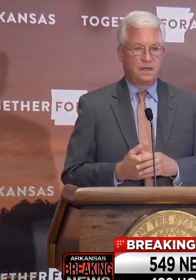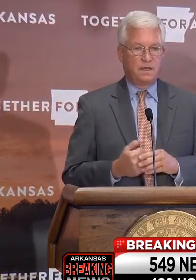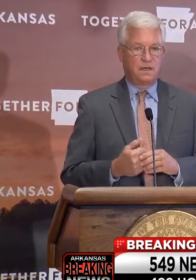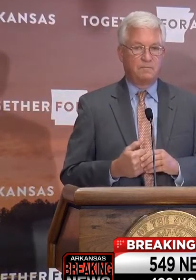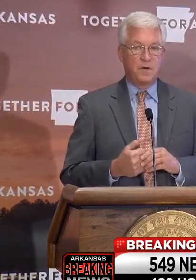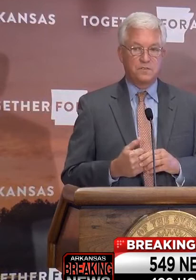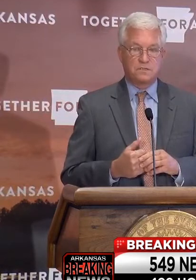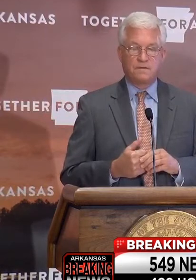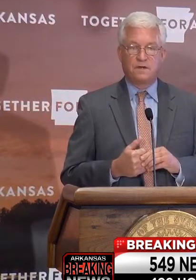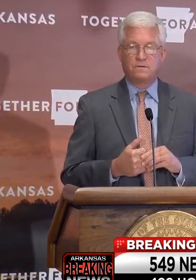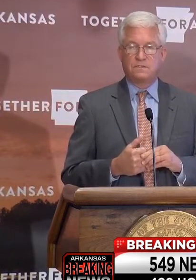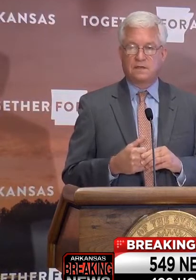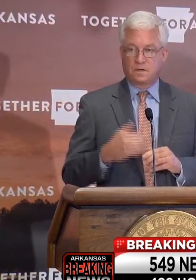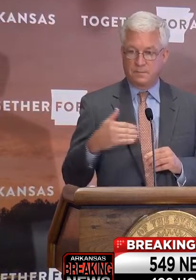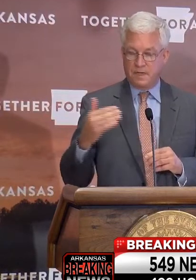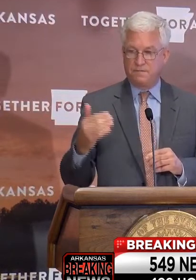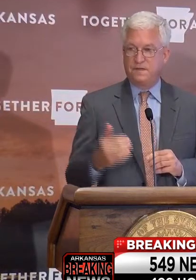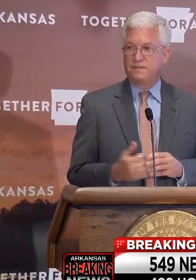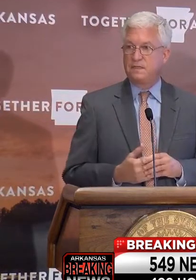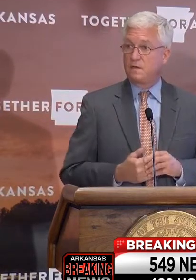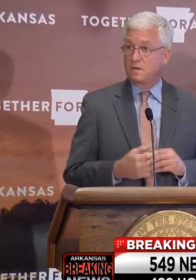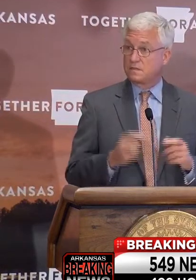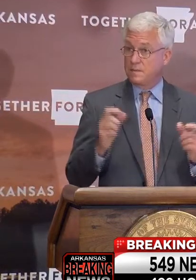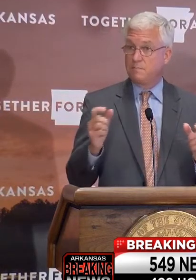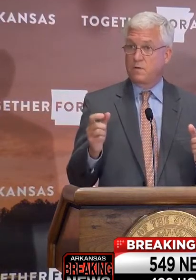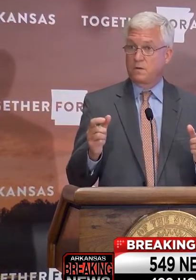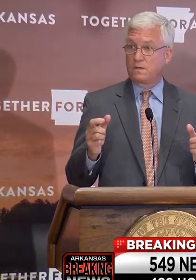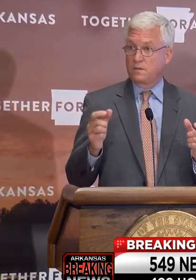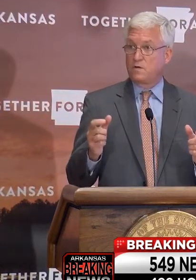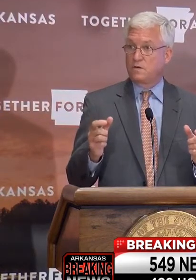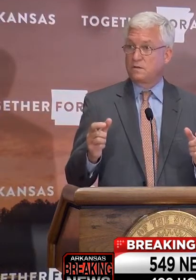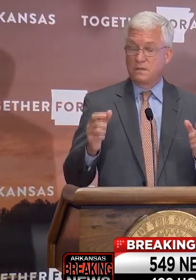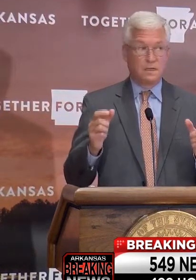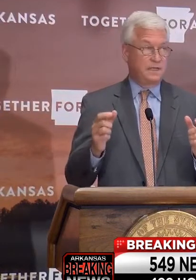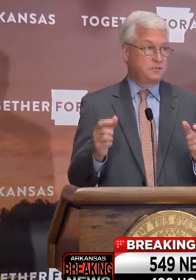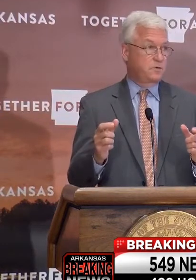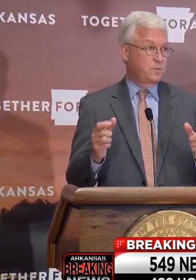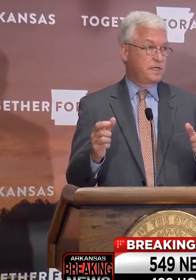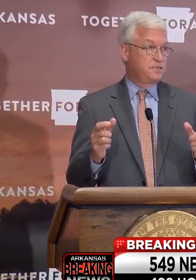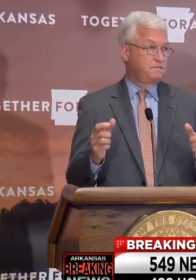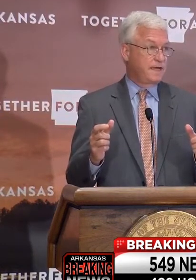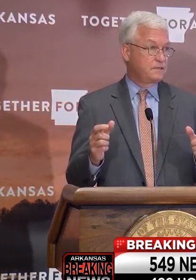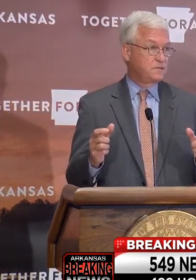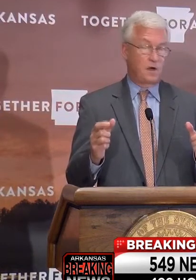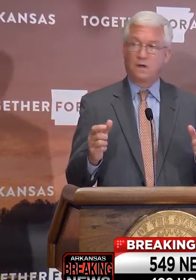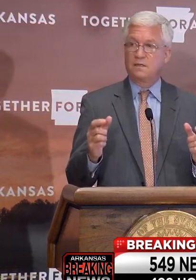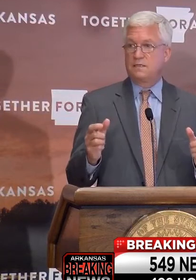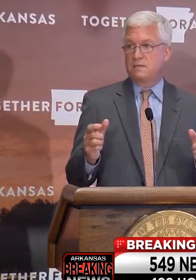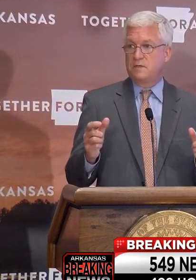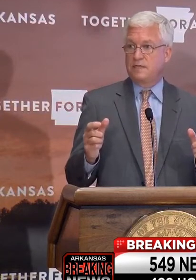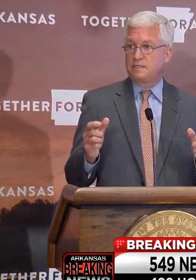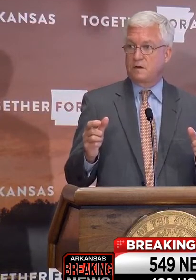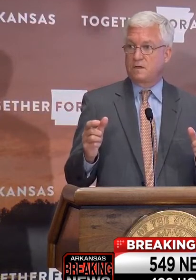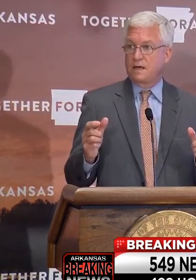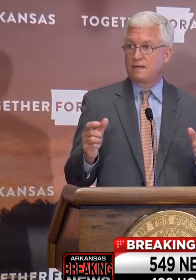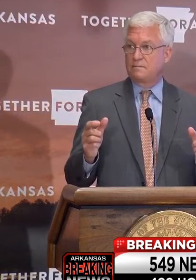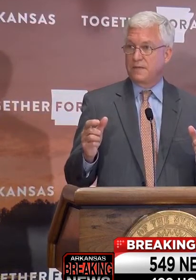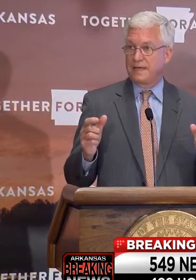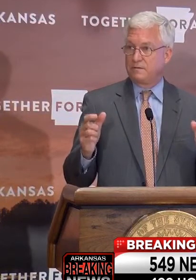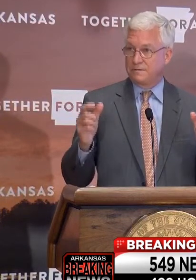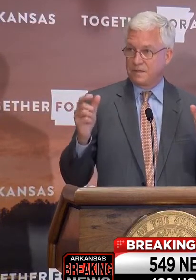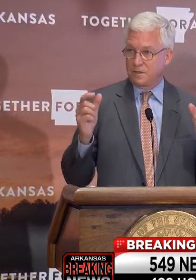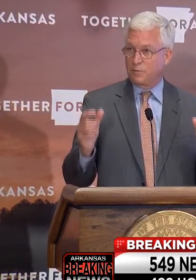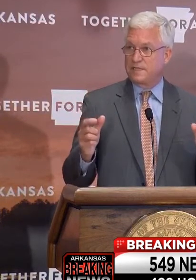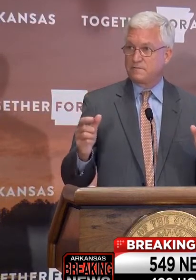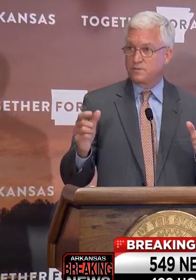with most of those that are above 50. There are some important local interpretation factors. All of these communities are not